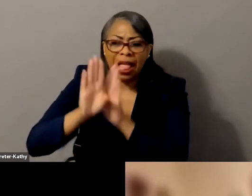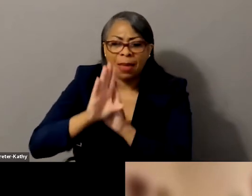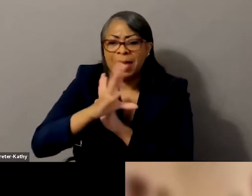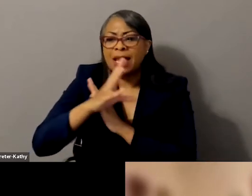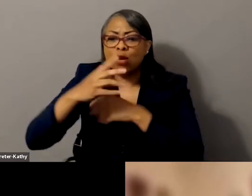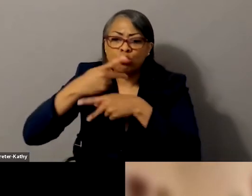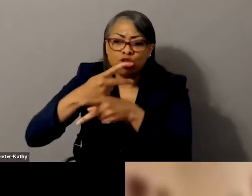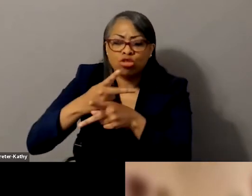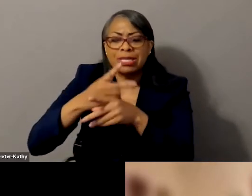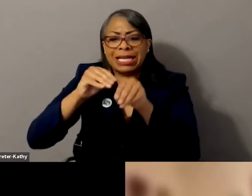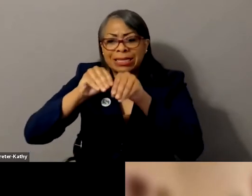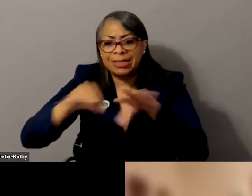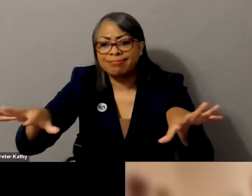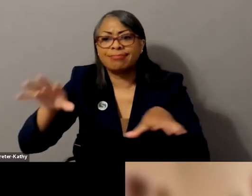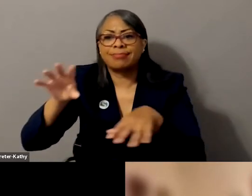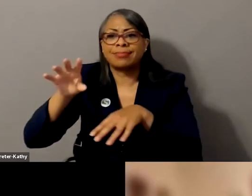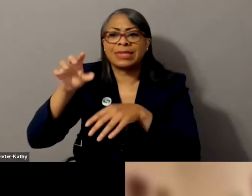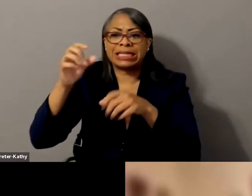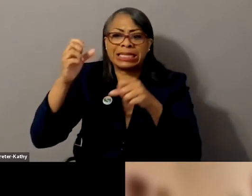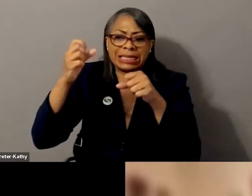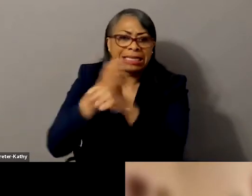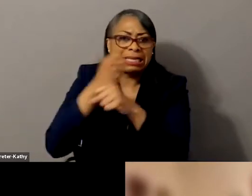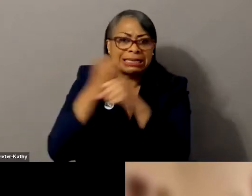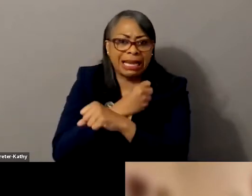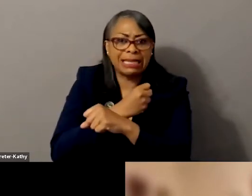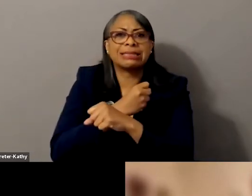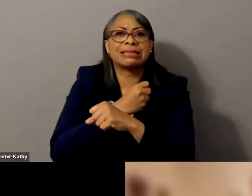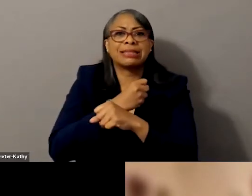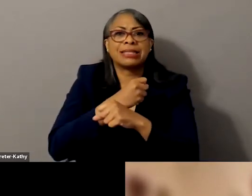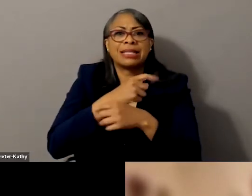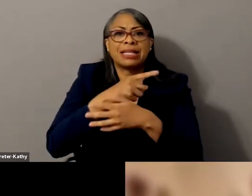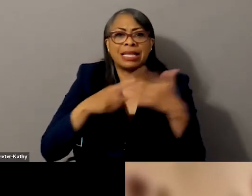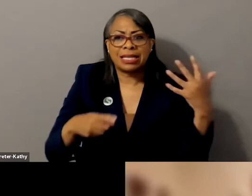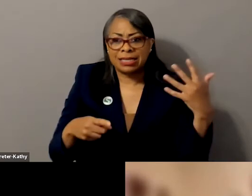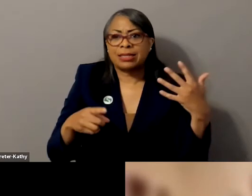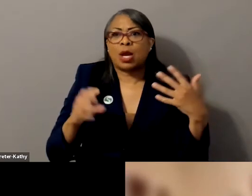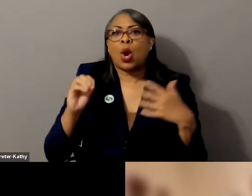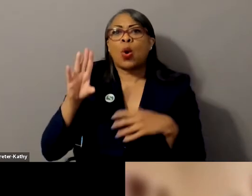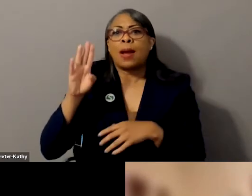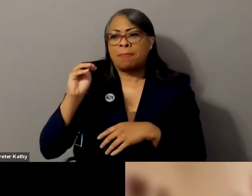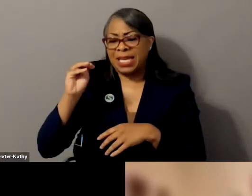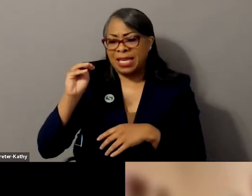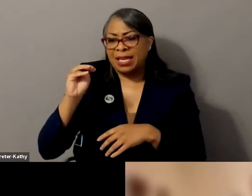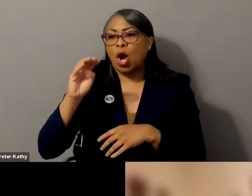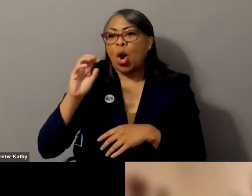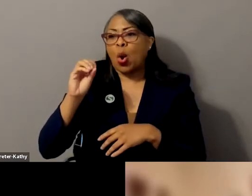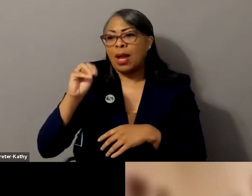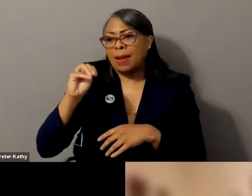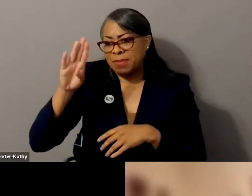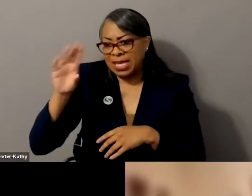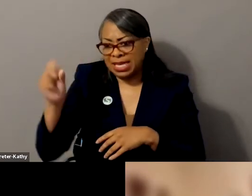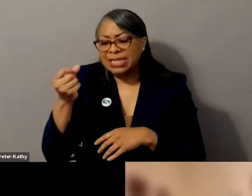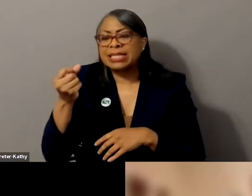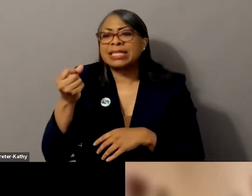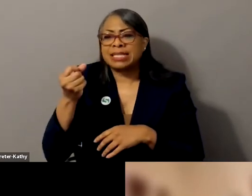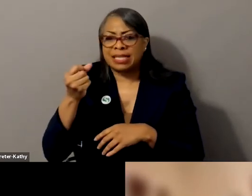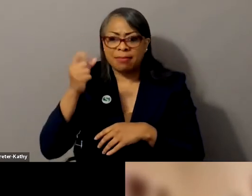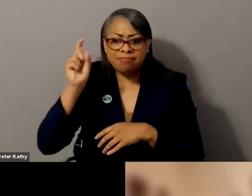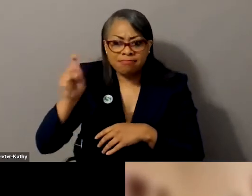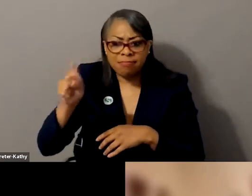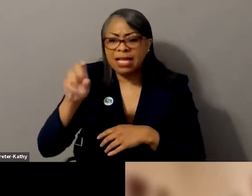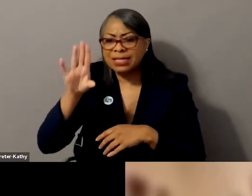and disseminating statistics. These are OMB Statistical Policy Directives 1 and 4, to be